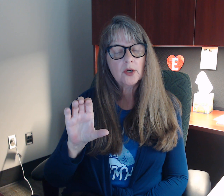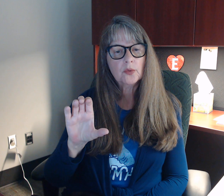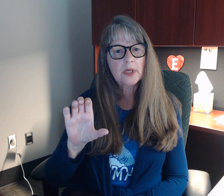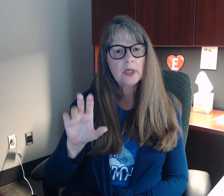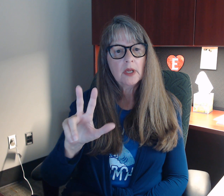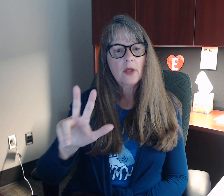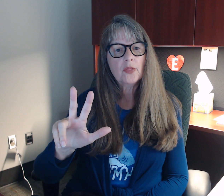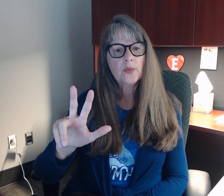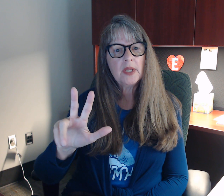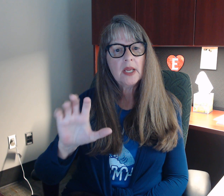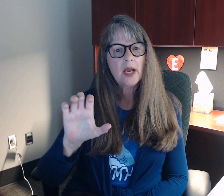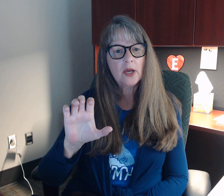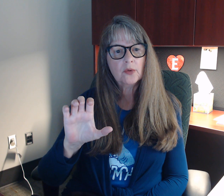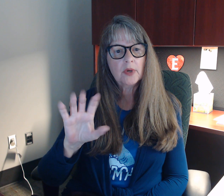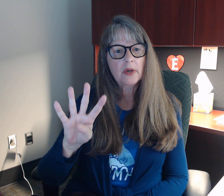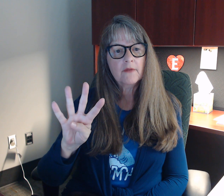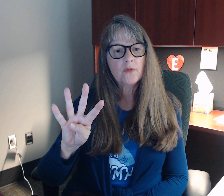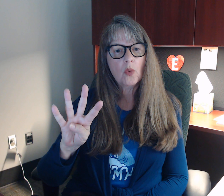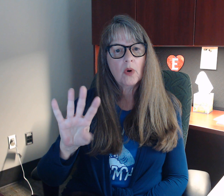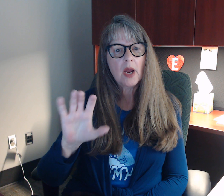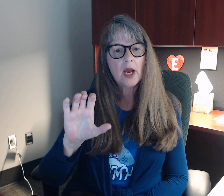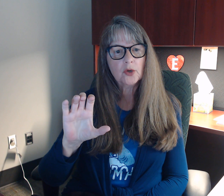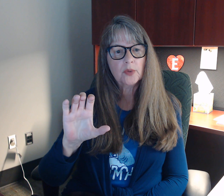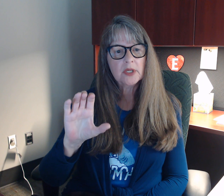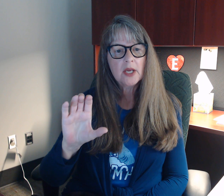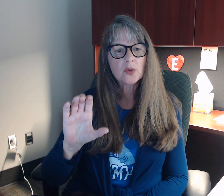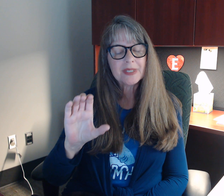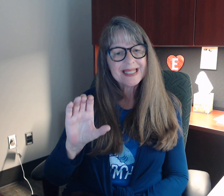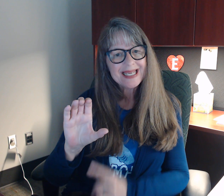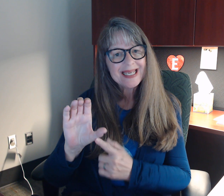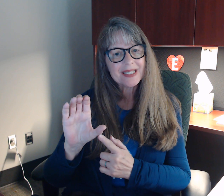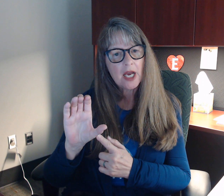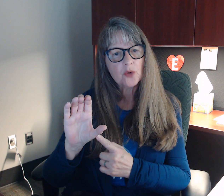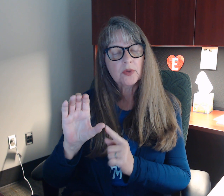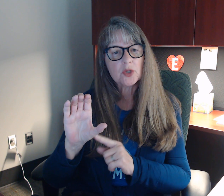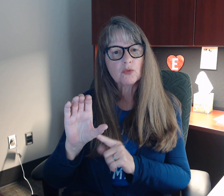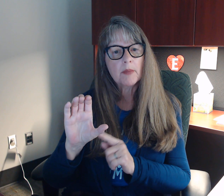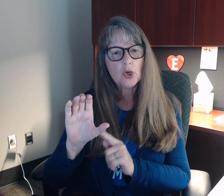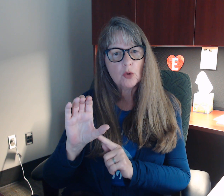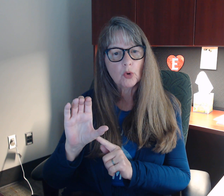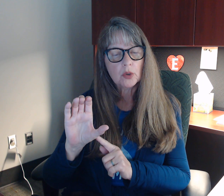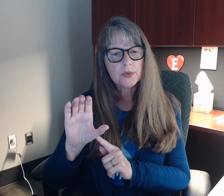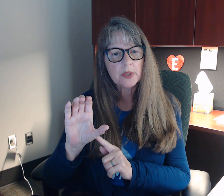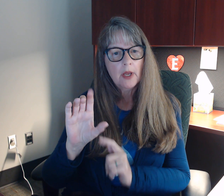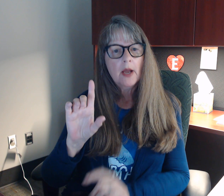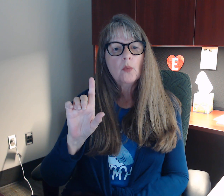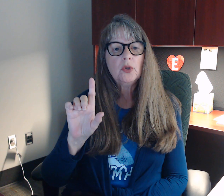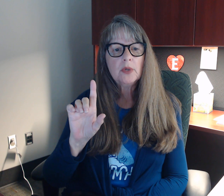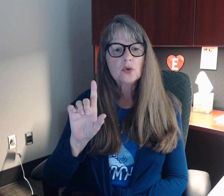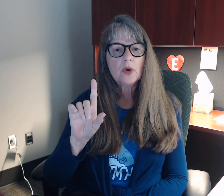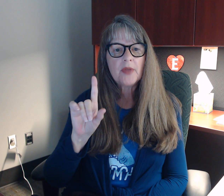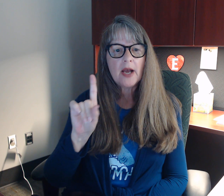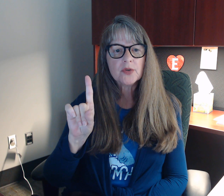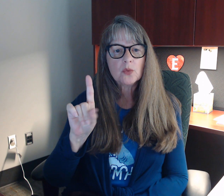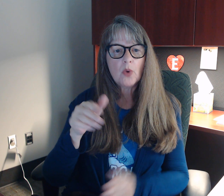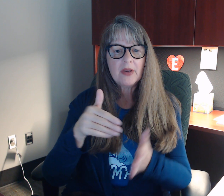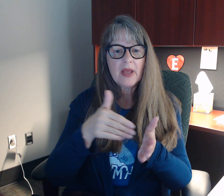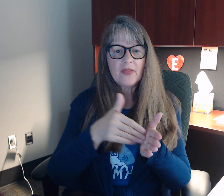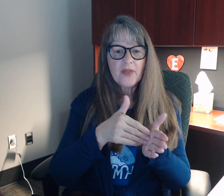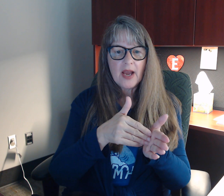200, 300, 400. So a C is 100, that's Roman numerals. When you get to 1,000,